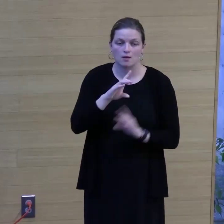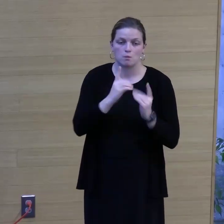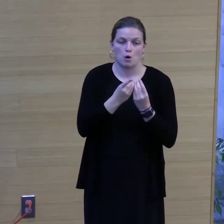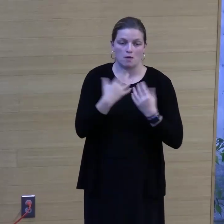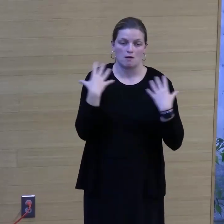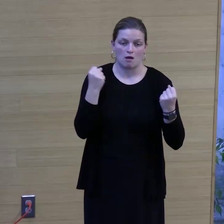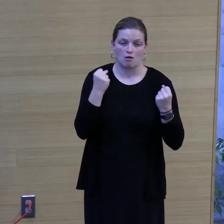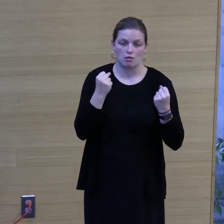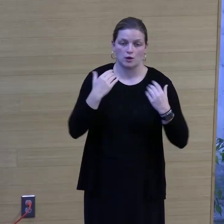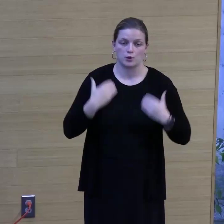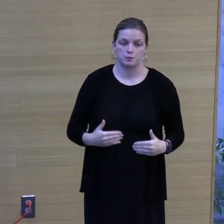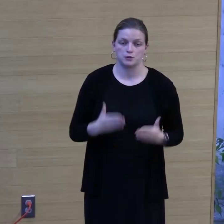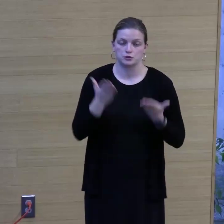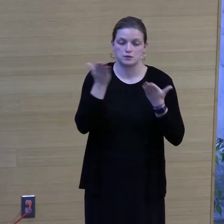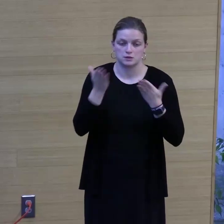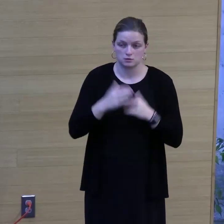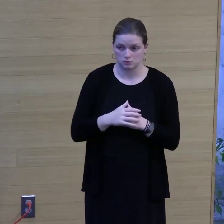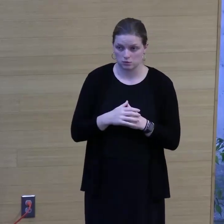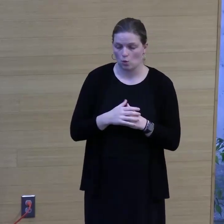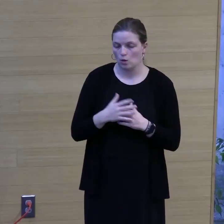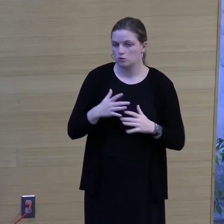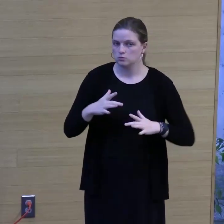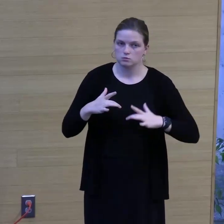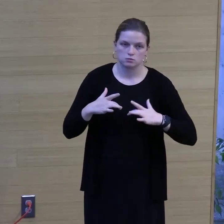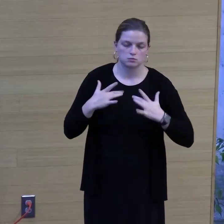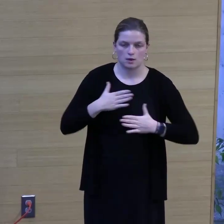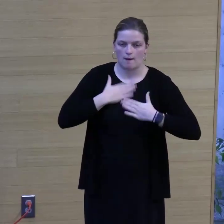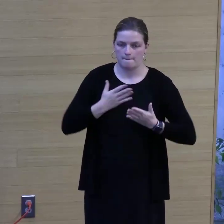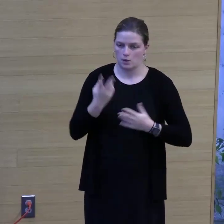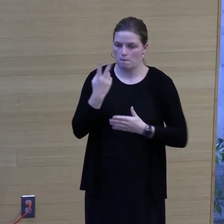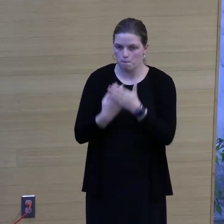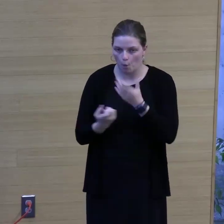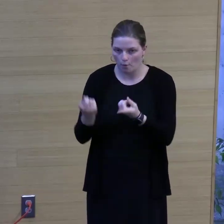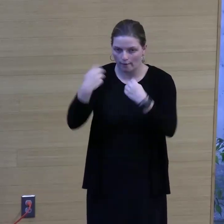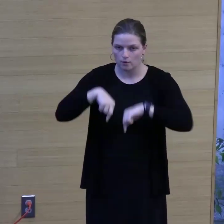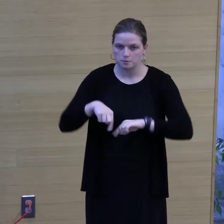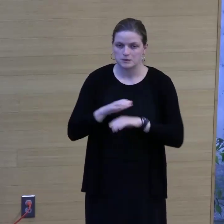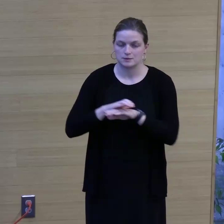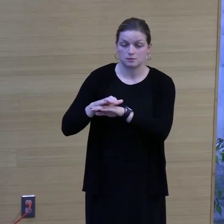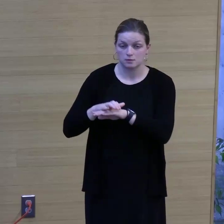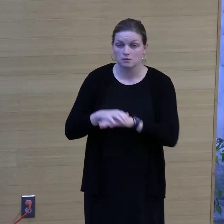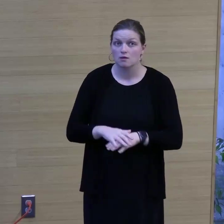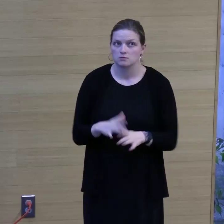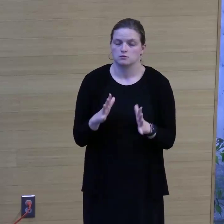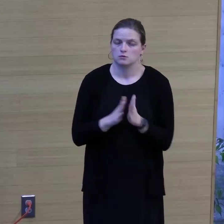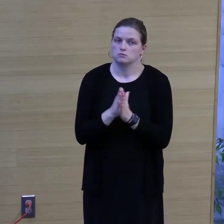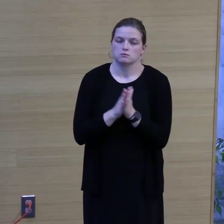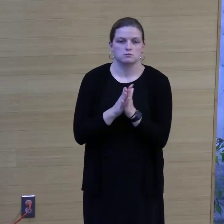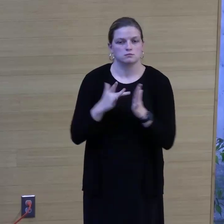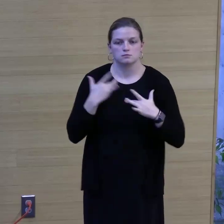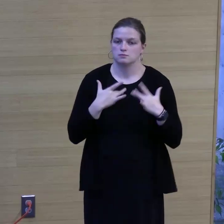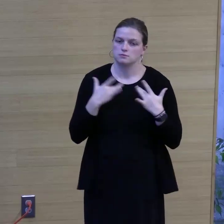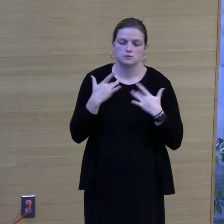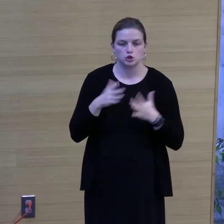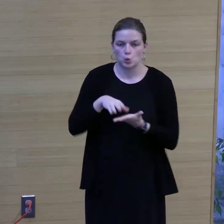of Health and Services. We are so happy to have you both here with us tonight and eager to learn